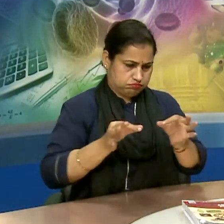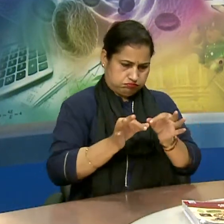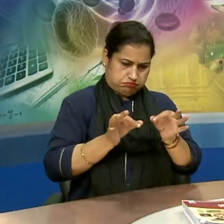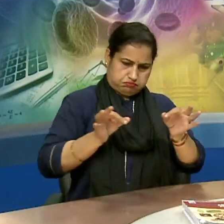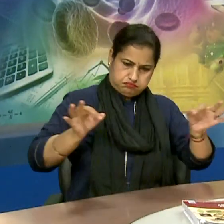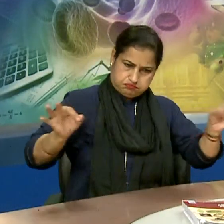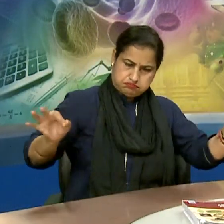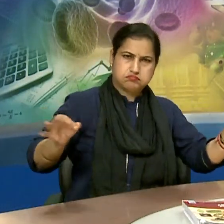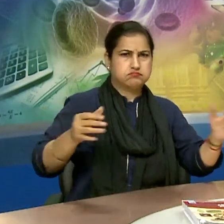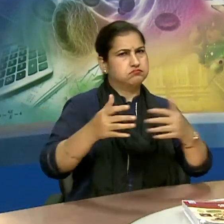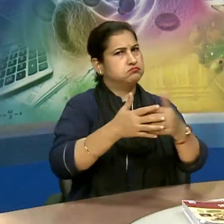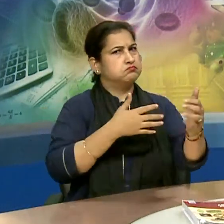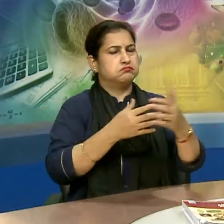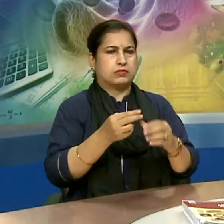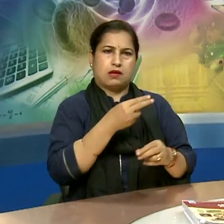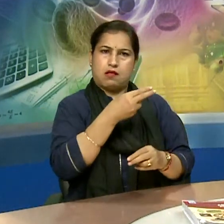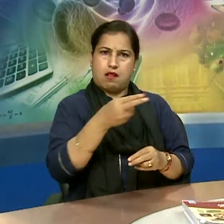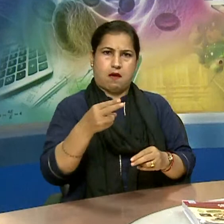Measuring length of anything.